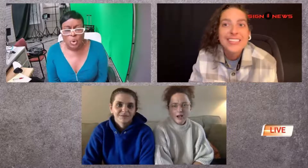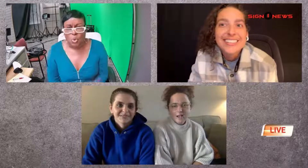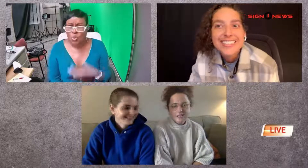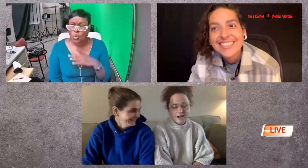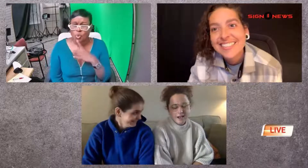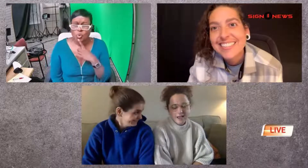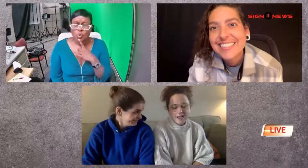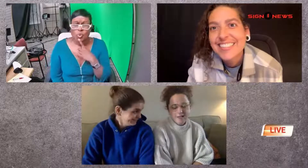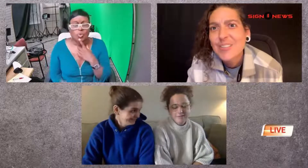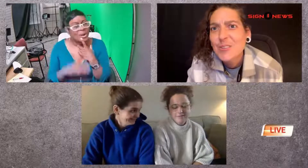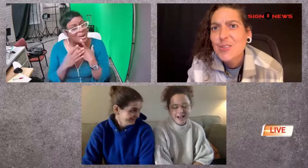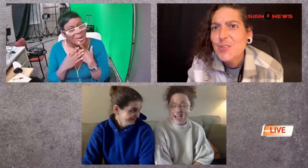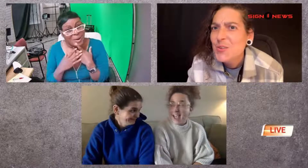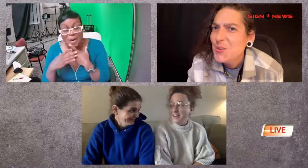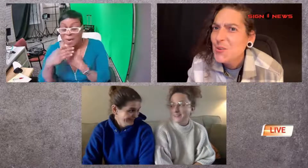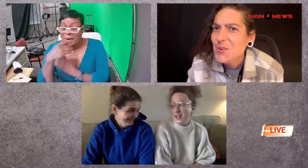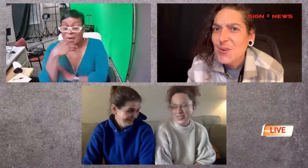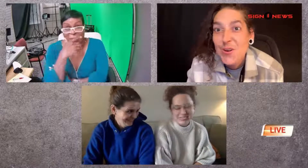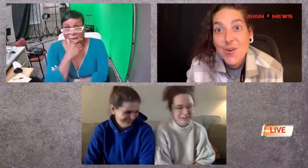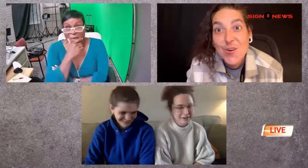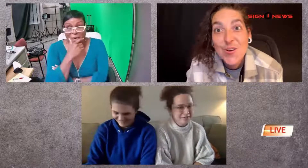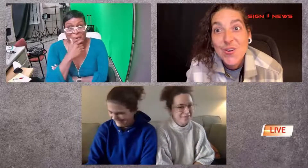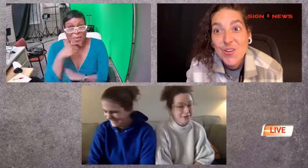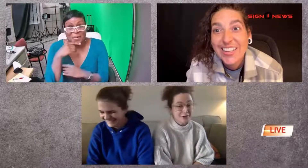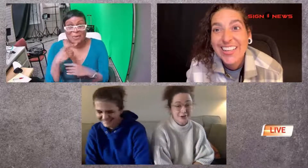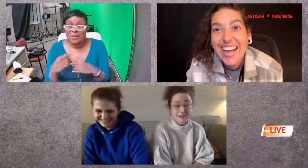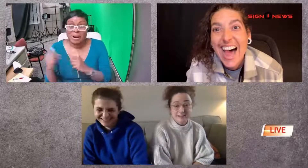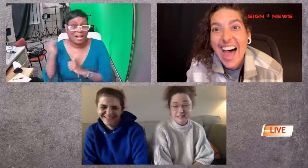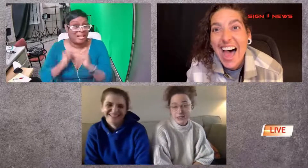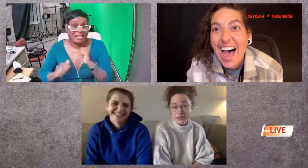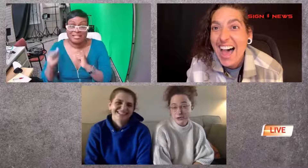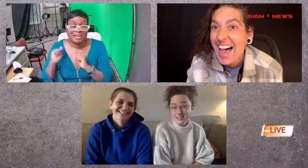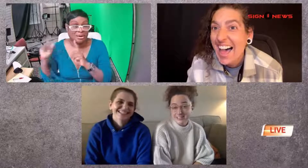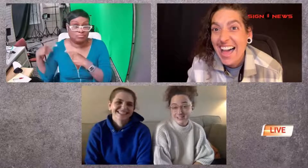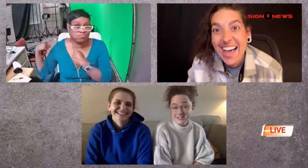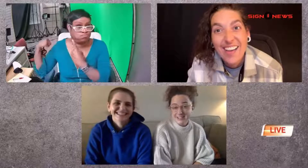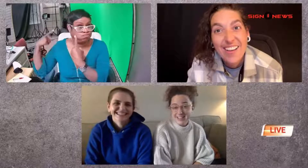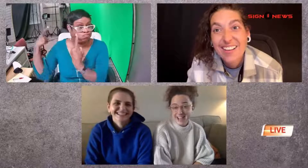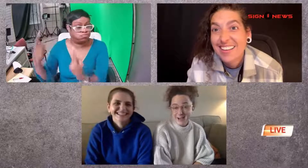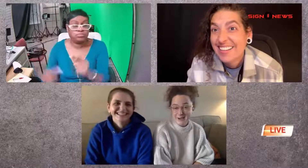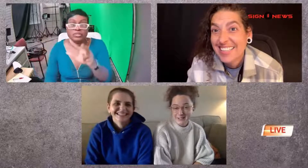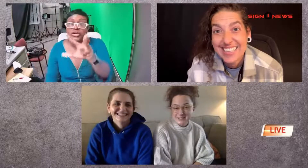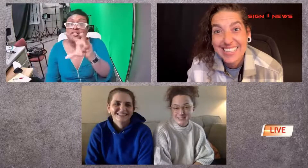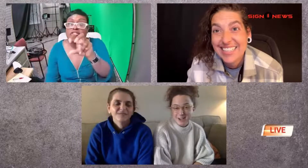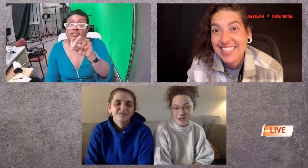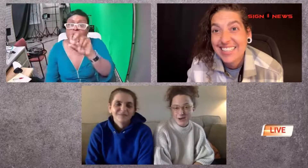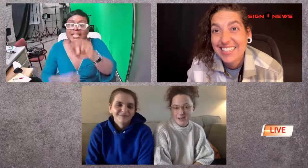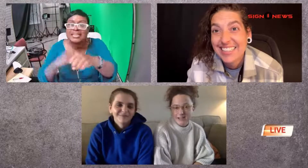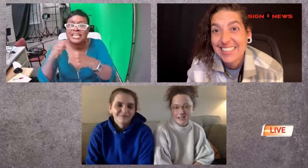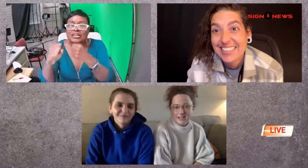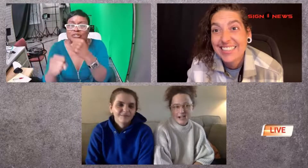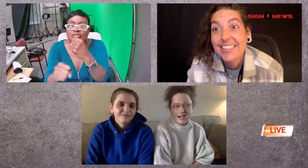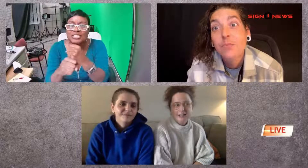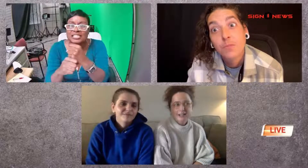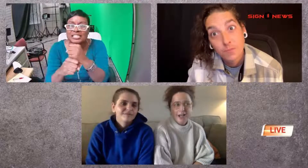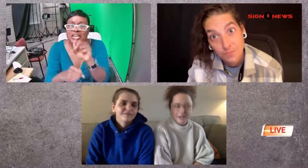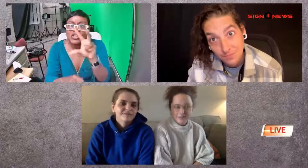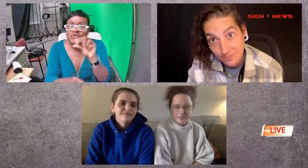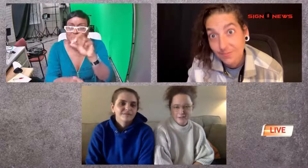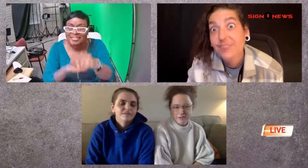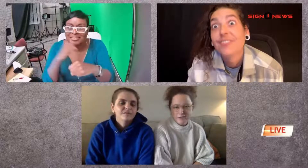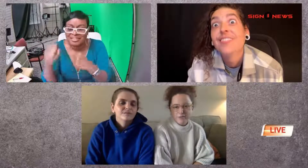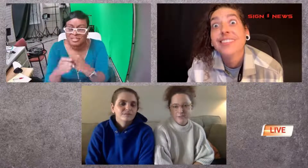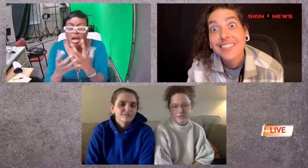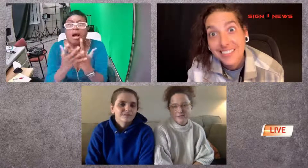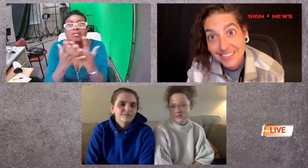Ooh, gosh, I have done theater for 30 years now. So a lot of